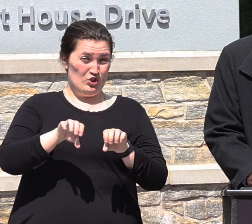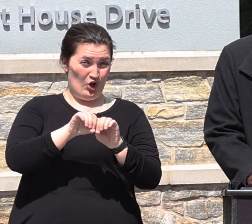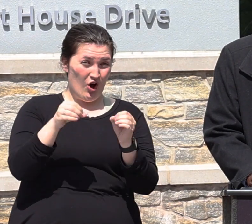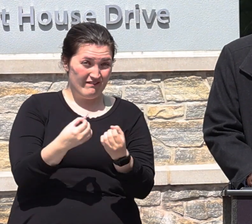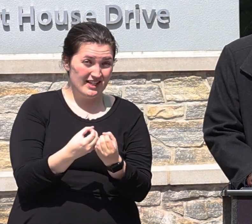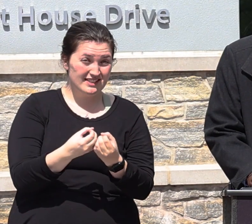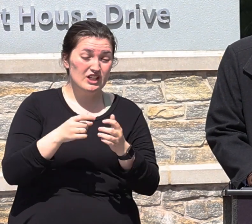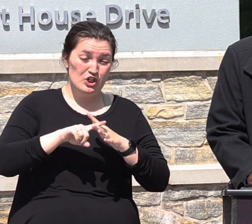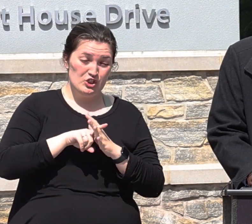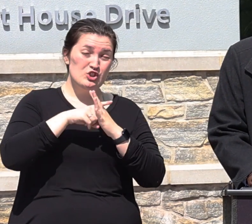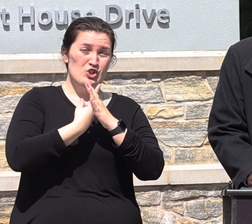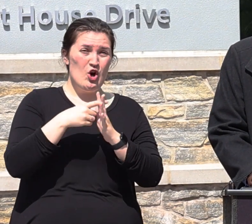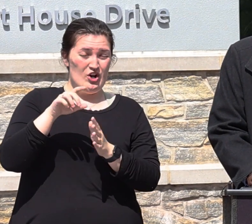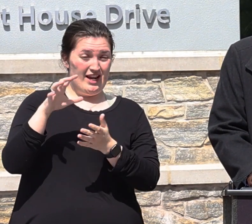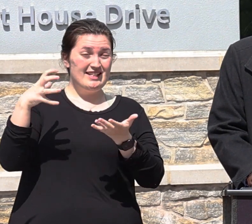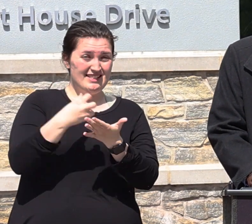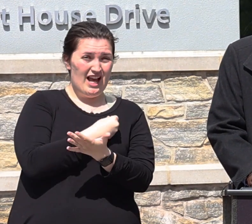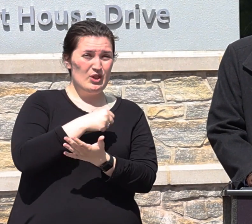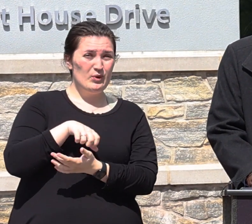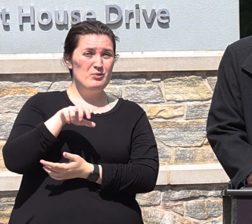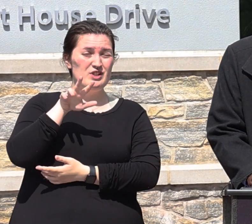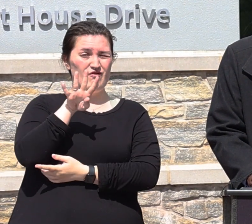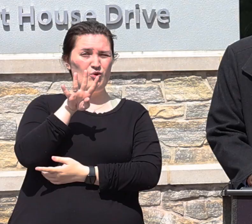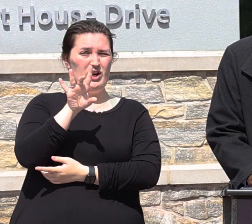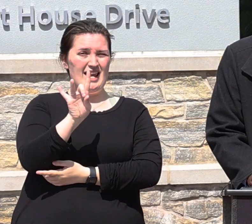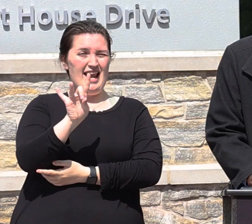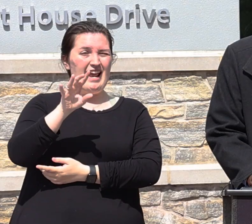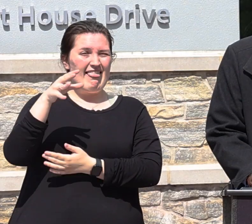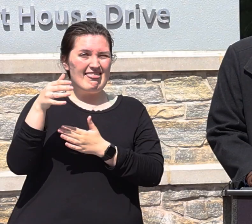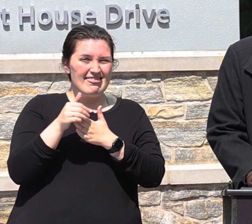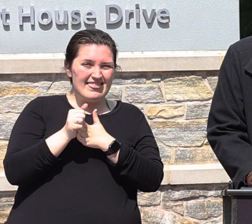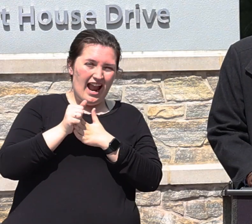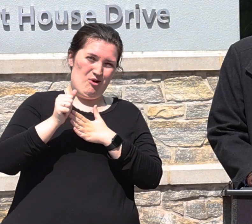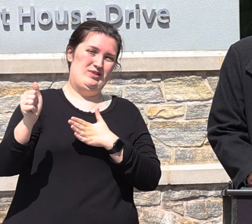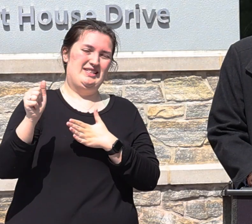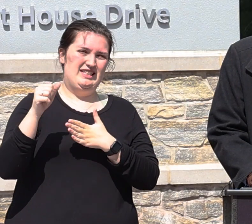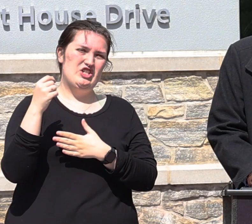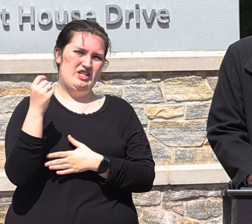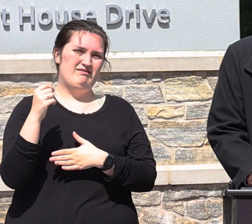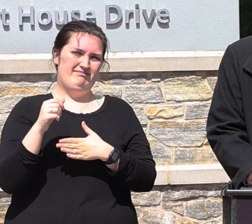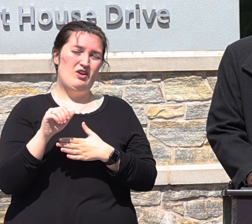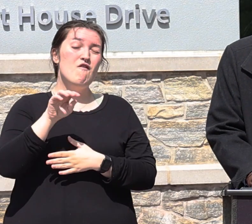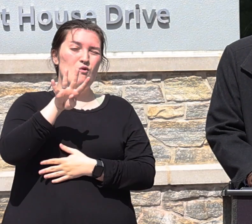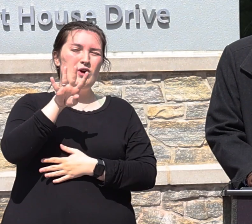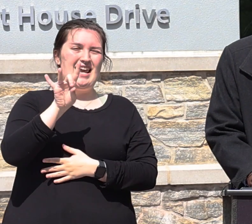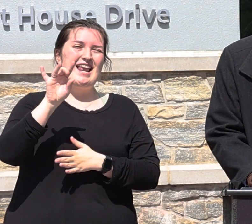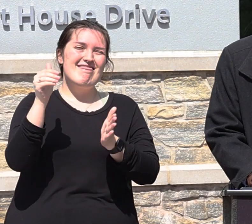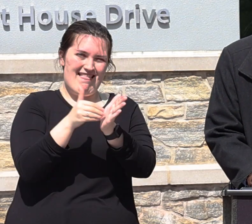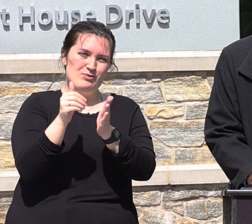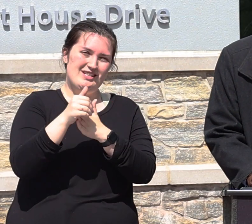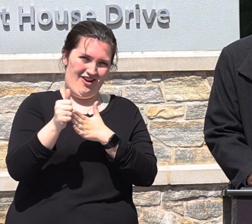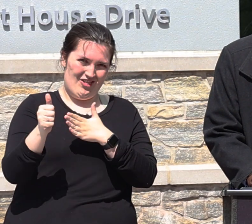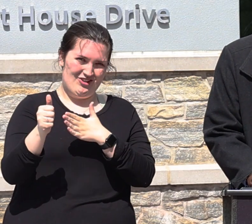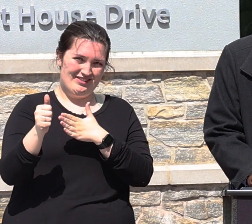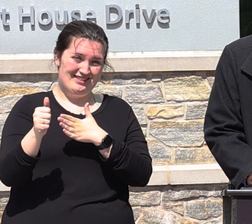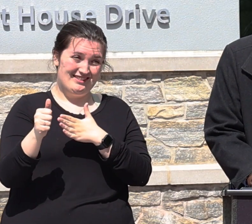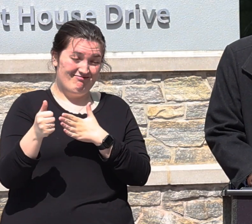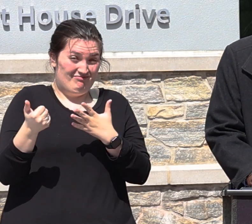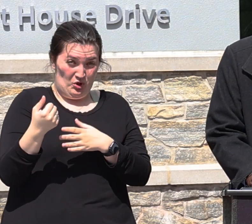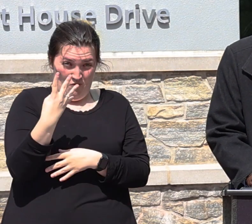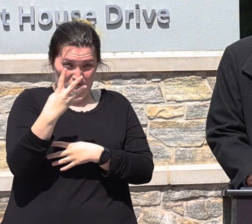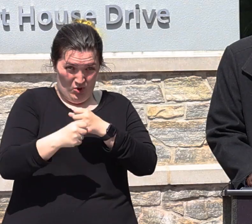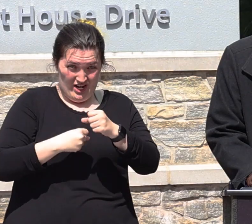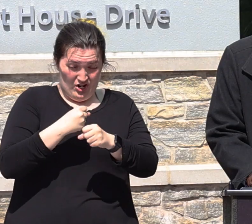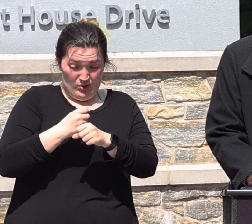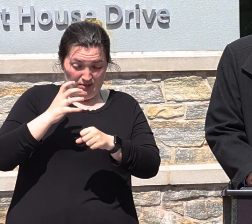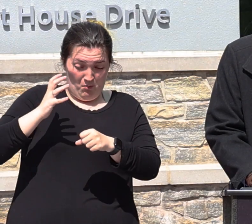$47,800 after just rising $2,000 or 5% during the previous 4